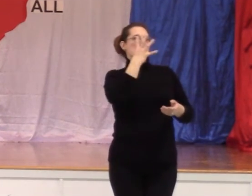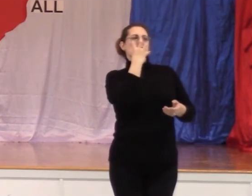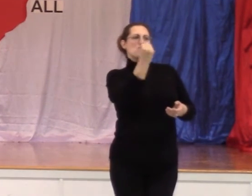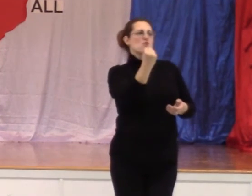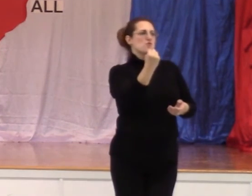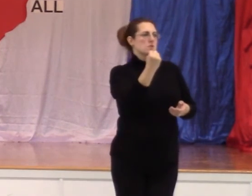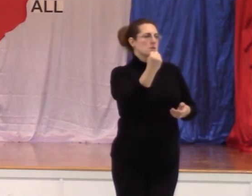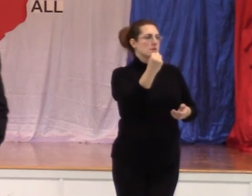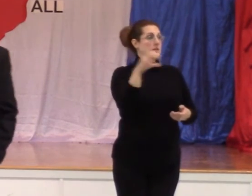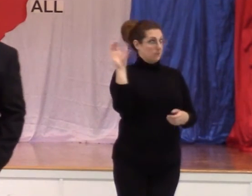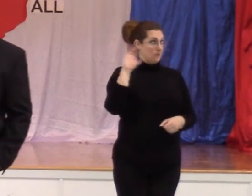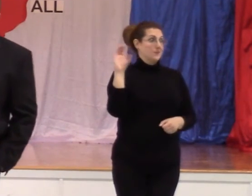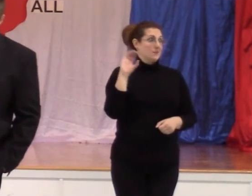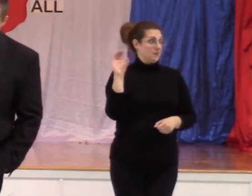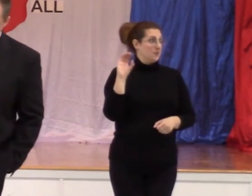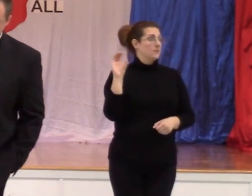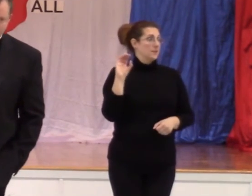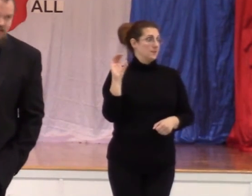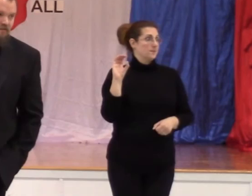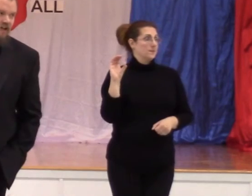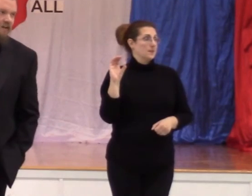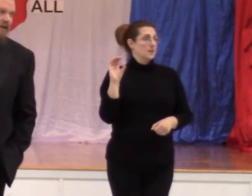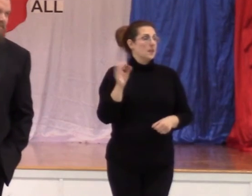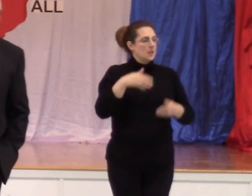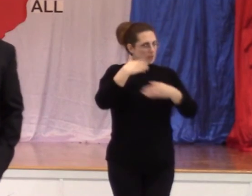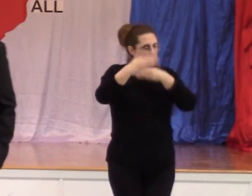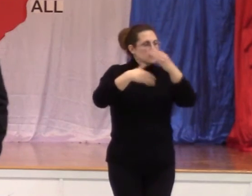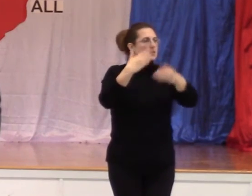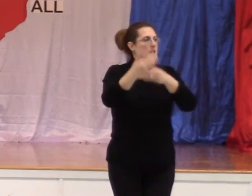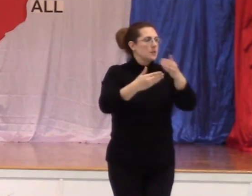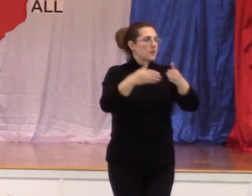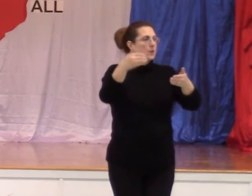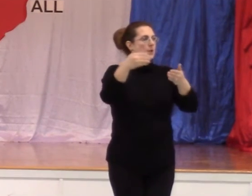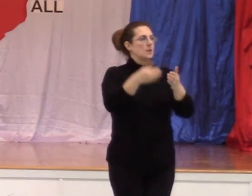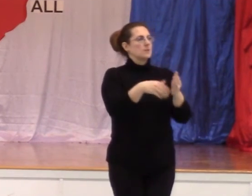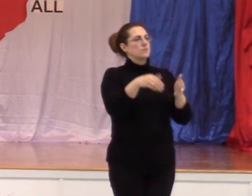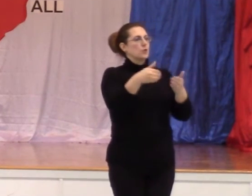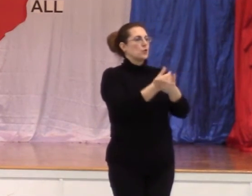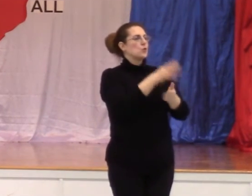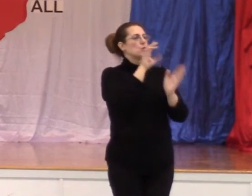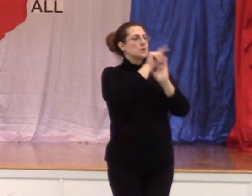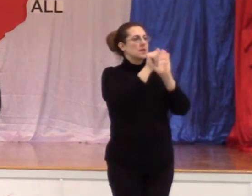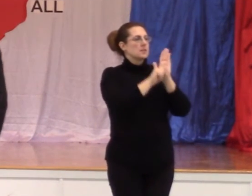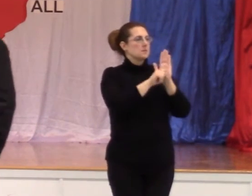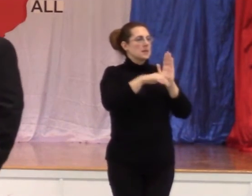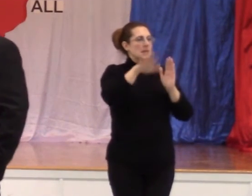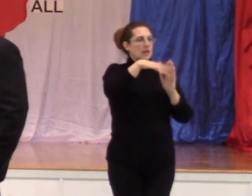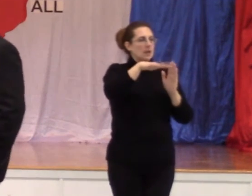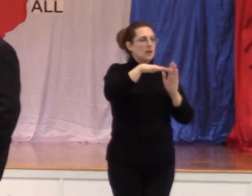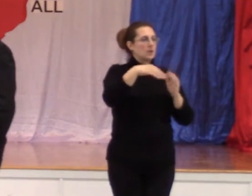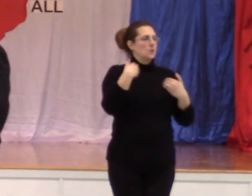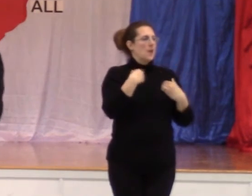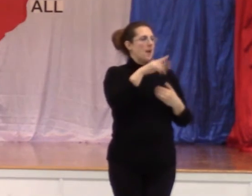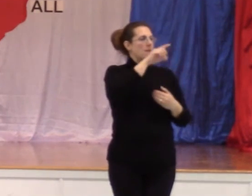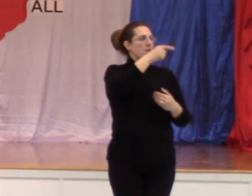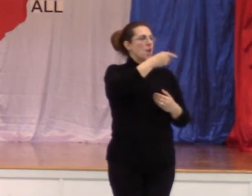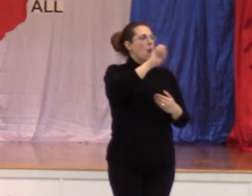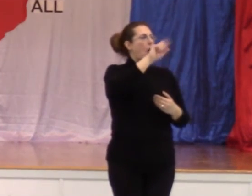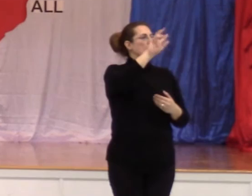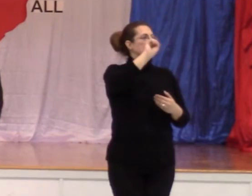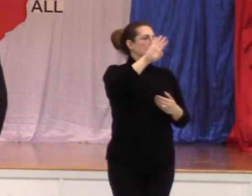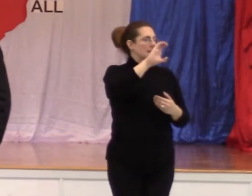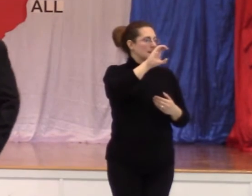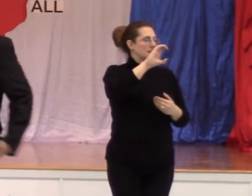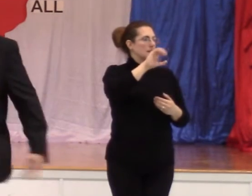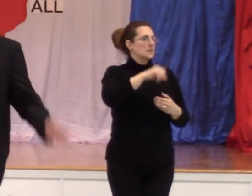It's conservative. This goes on, right, beyond the New Testament period into the early church. You have Gnostics, and including guys like